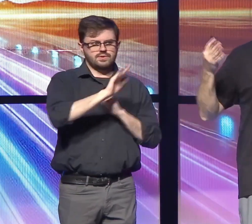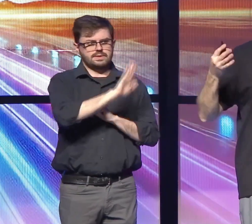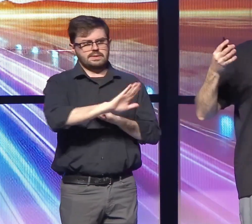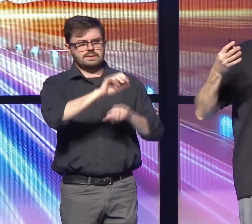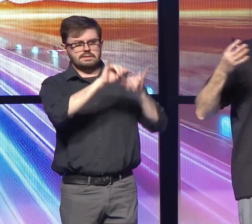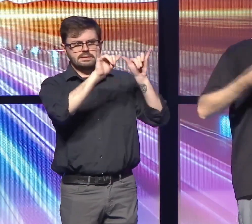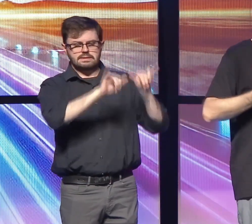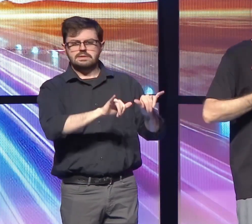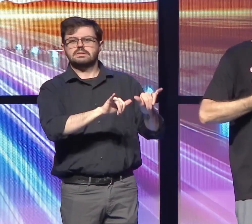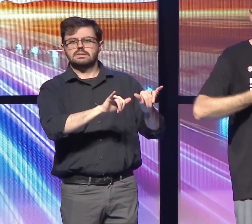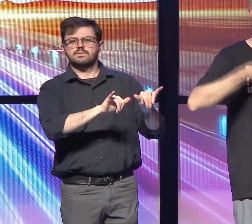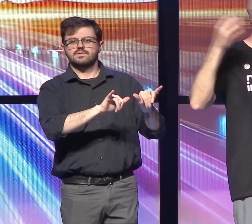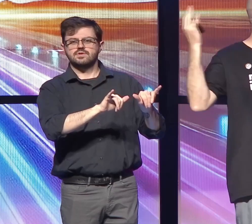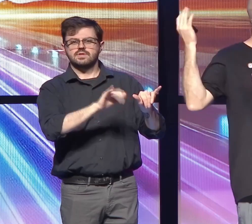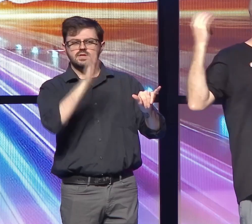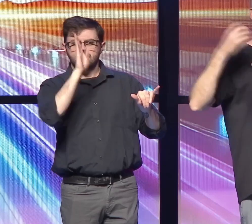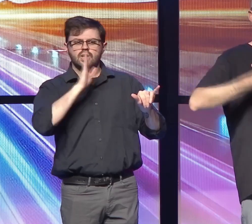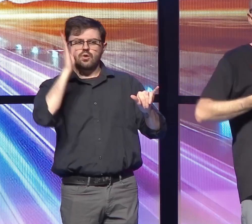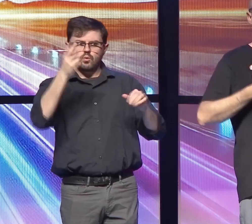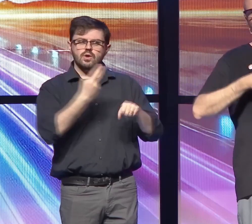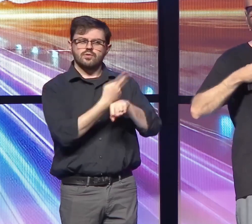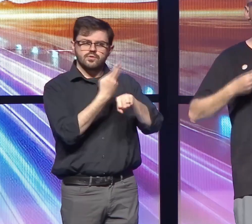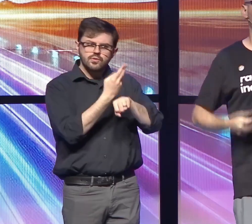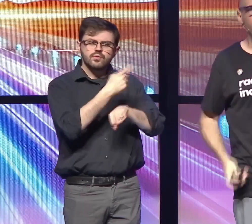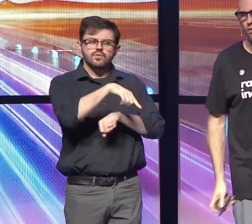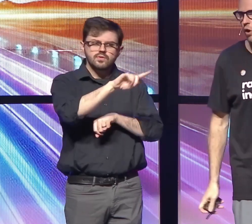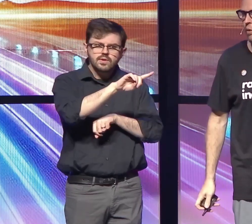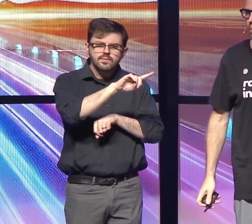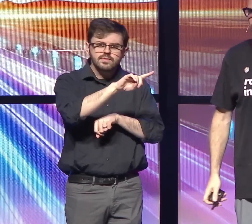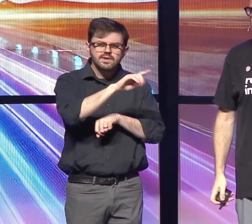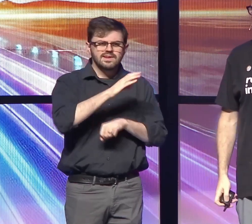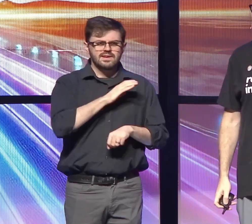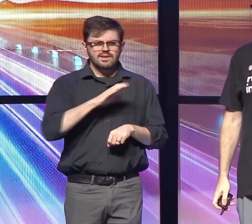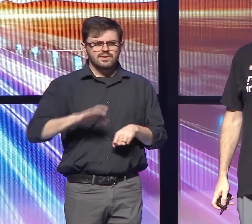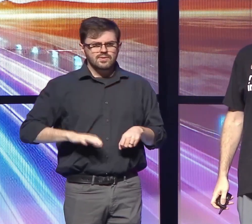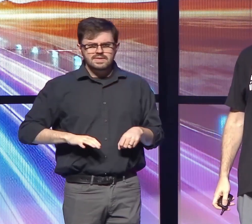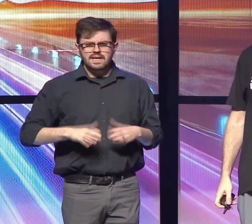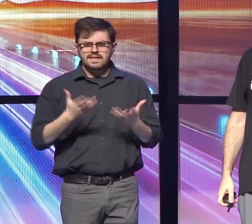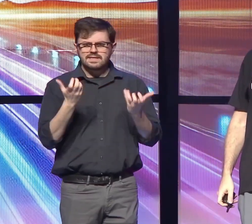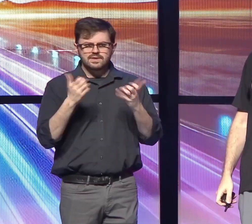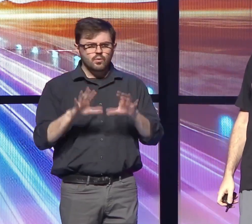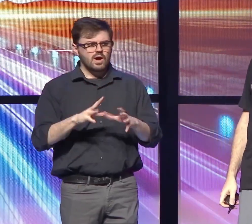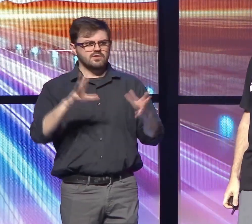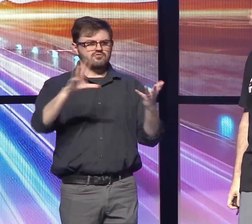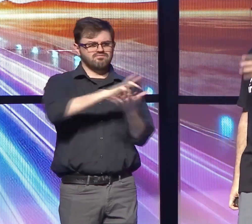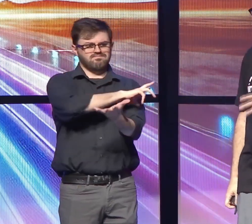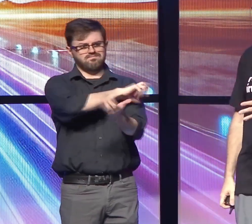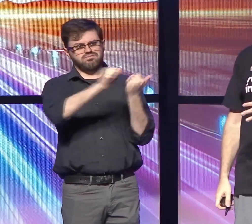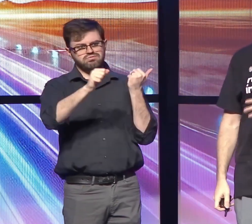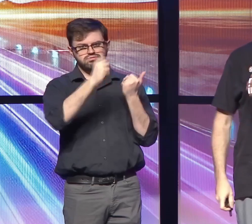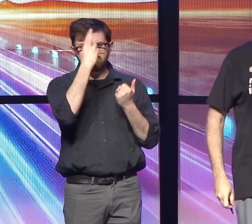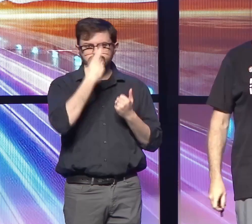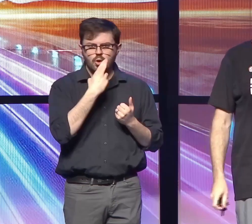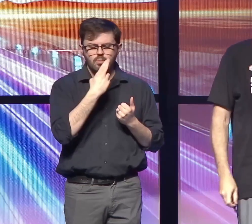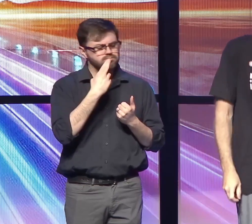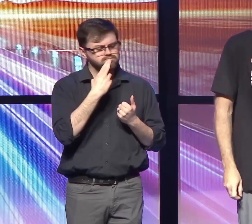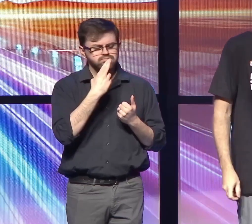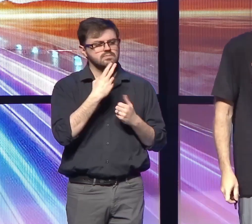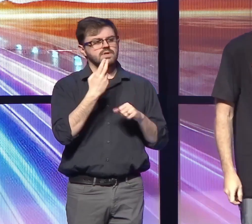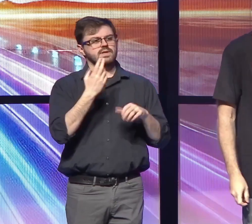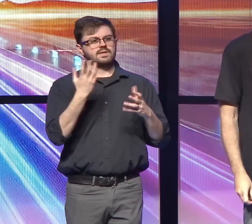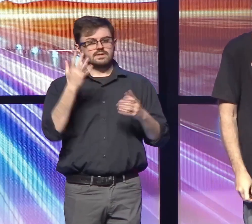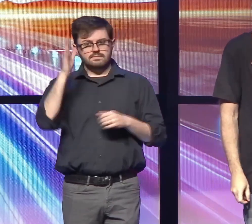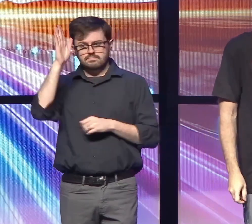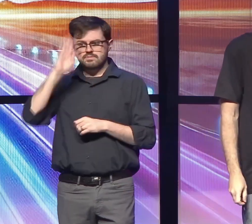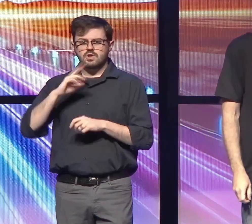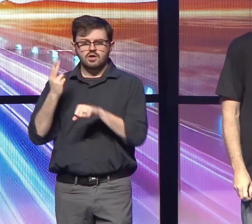Like Christianity doesn't seek to destroy Rome, right? No, like God uses authorities in our lives. He says